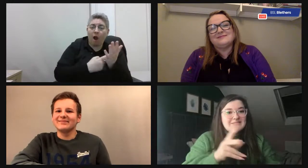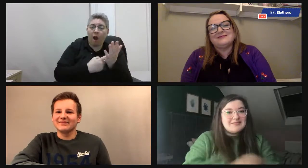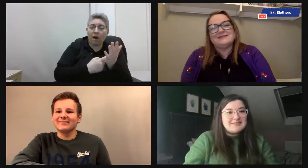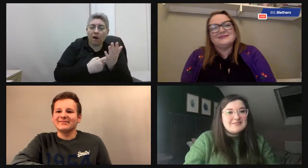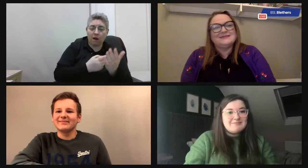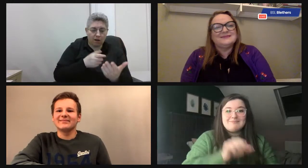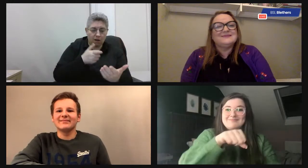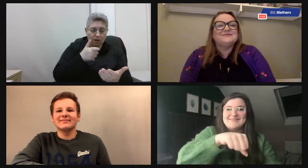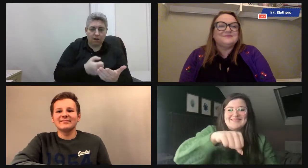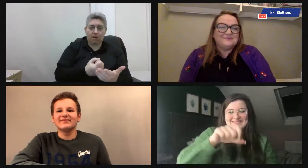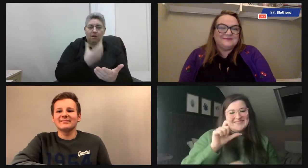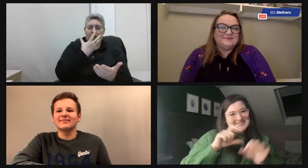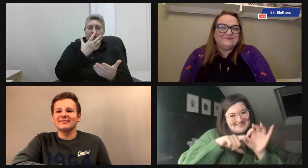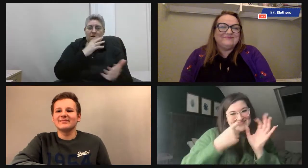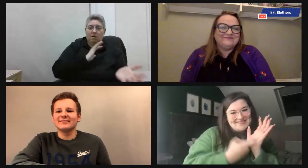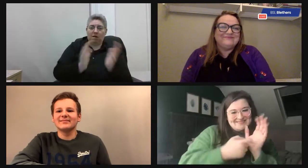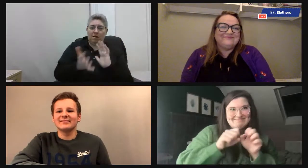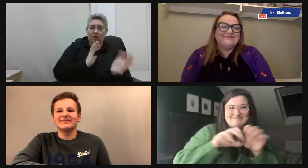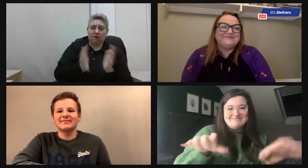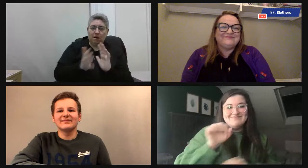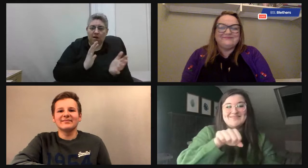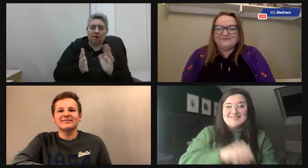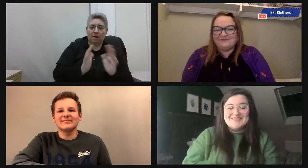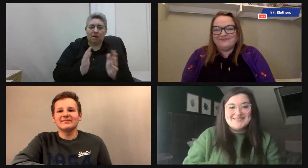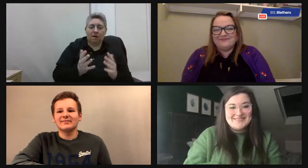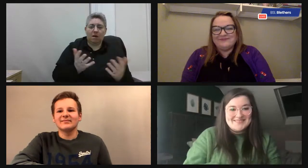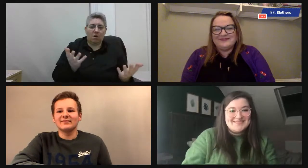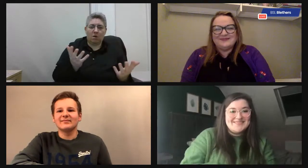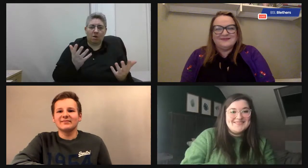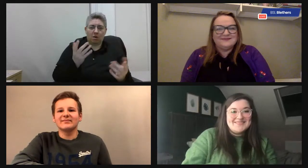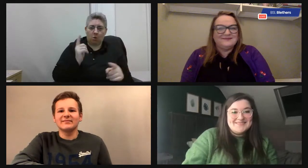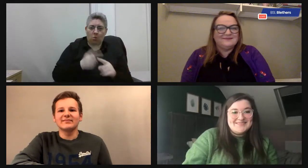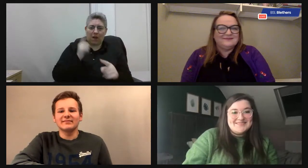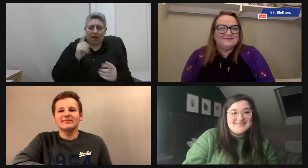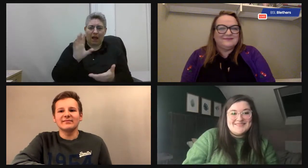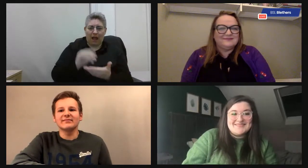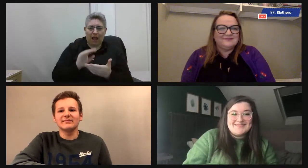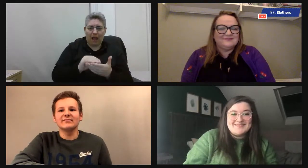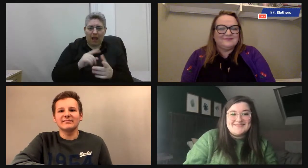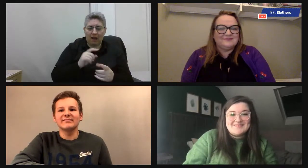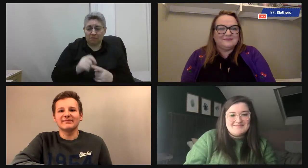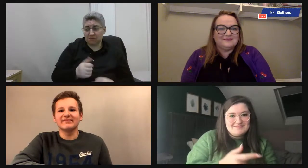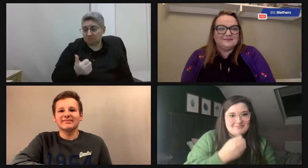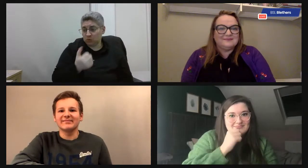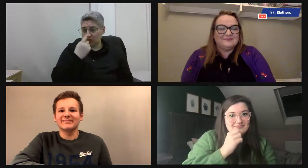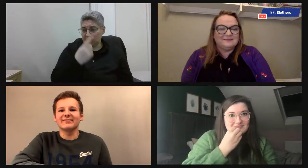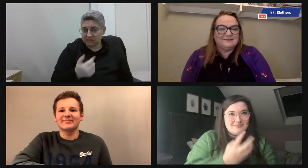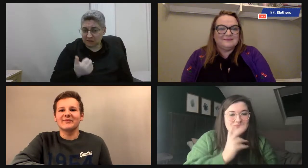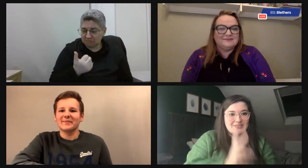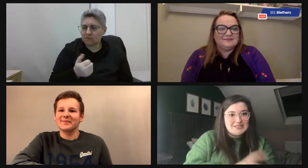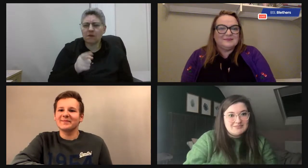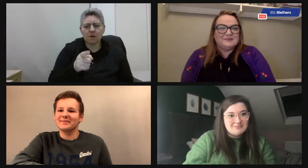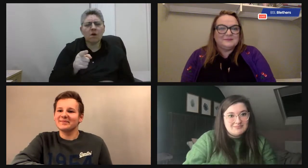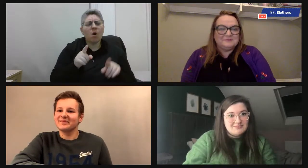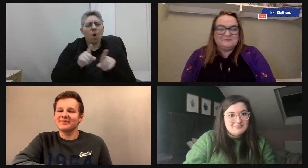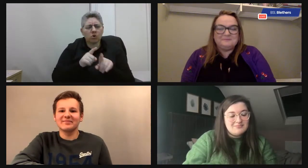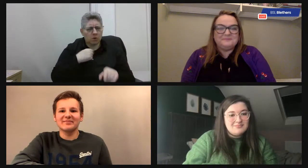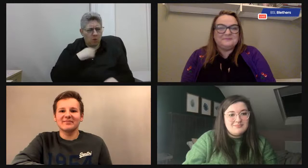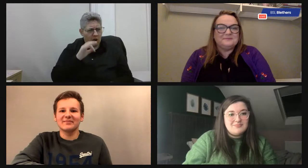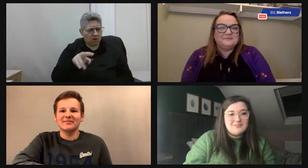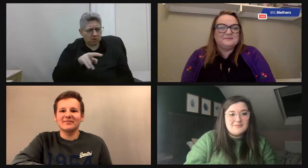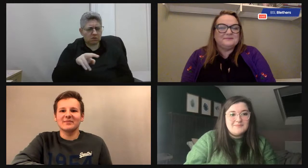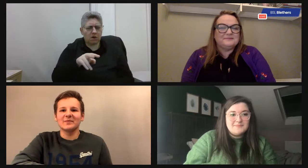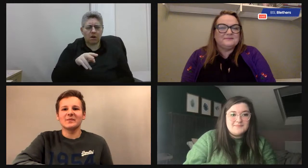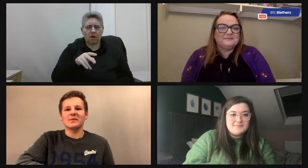code or something there. QR, yes, I was about to say that. Yep, Click the code and QR that's code. your phone. That's Yeah, becoming so popular, and we could BSL. then see the Just have an app. translated